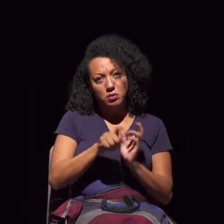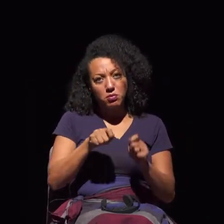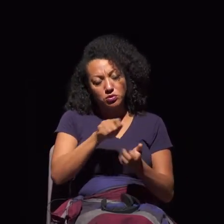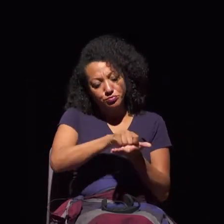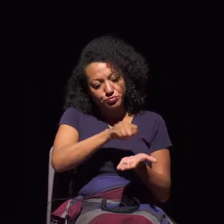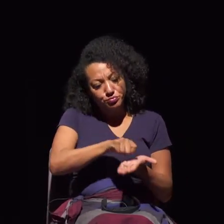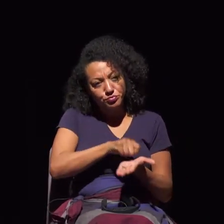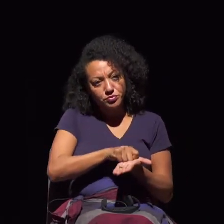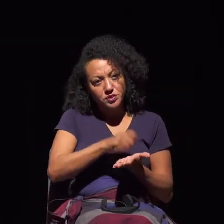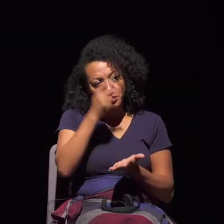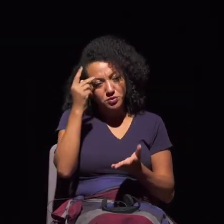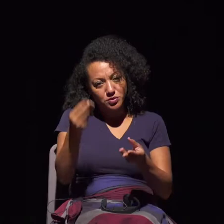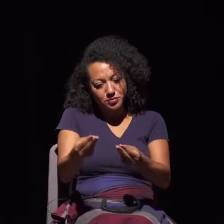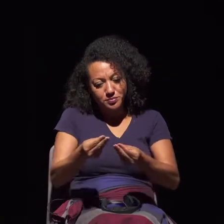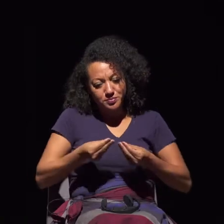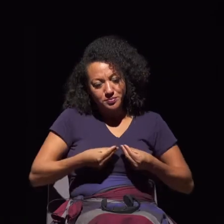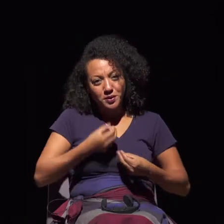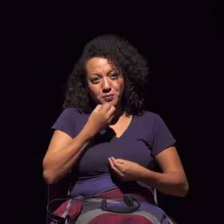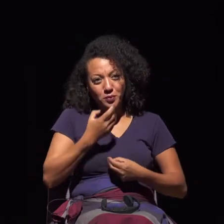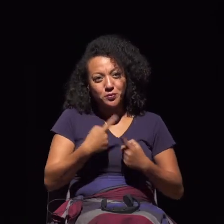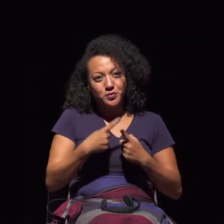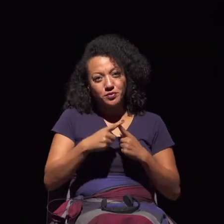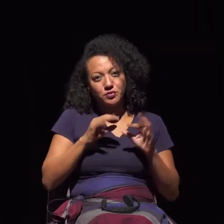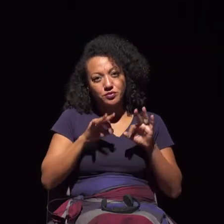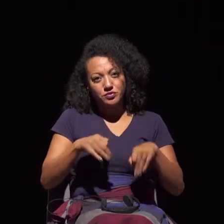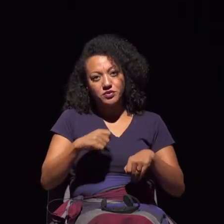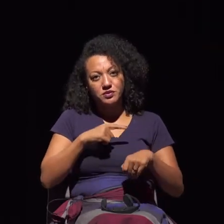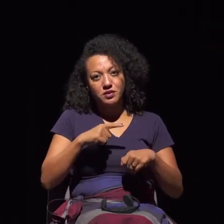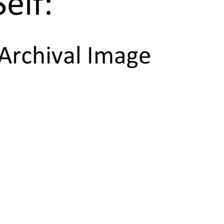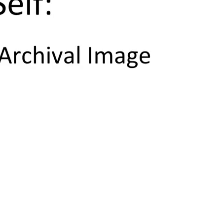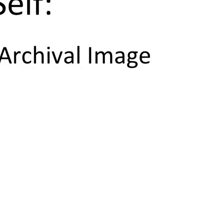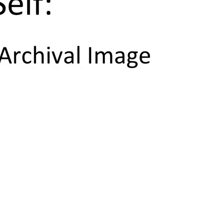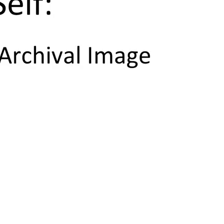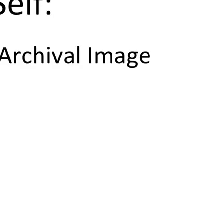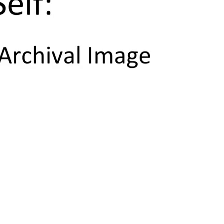diálogo final. Kalila, por favor. Obrigada.